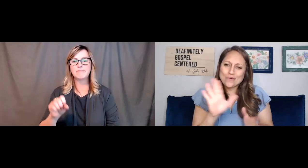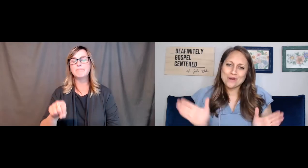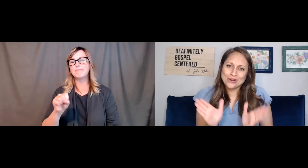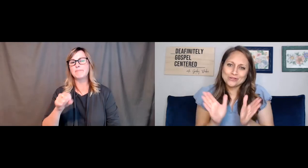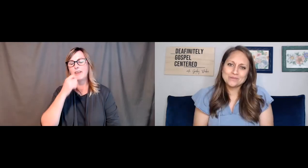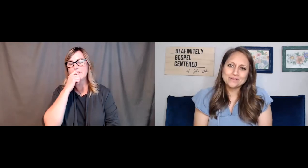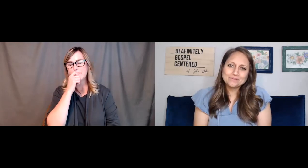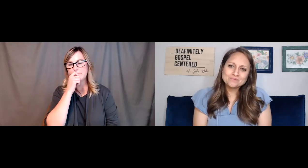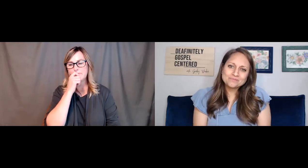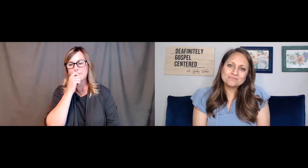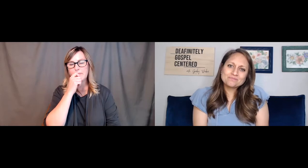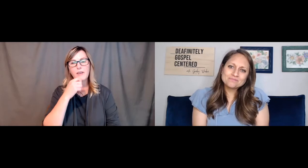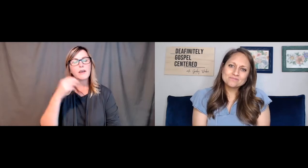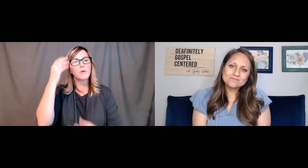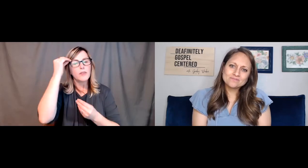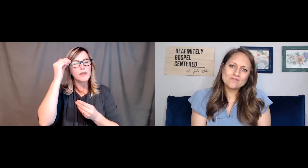to each?